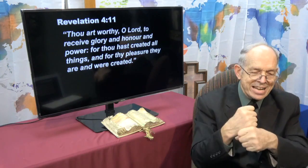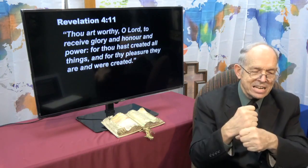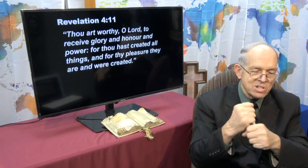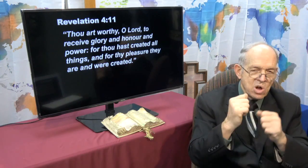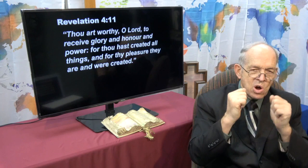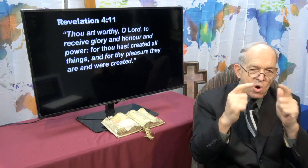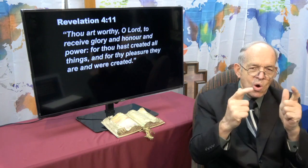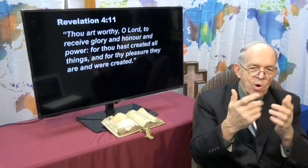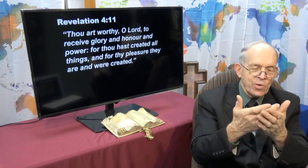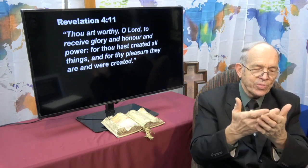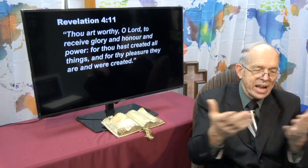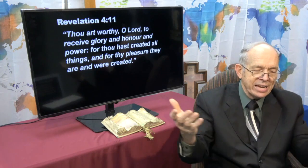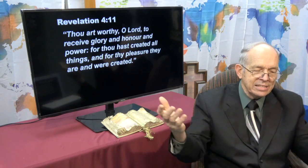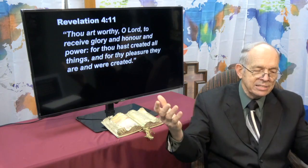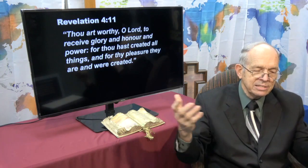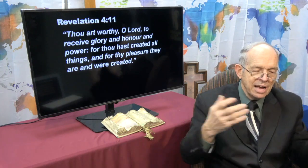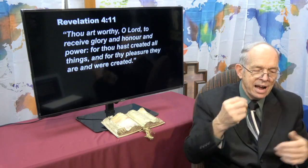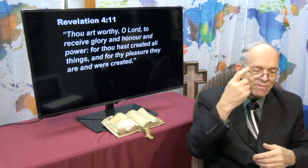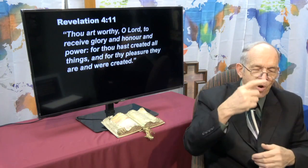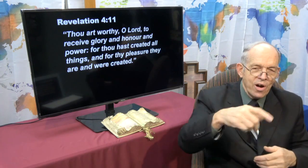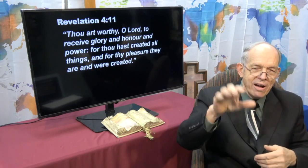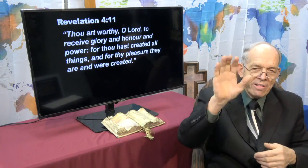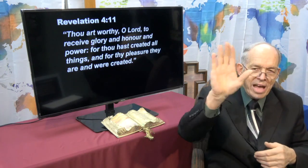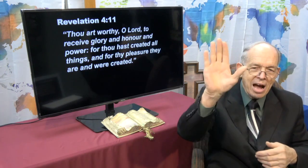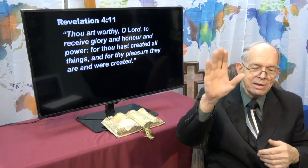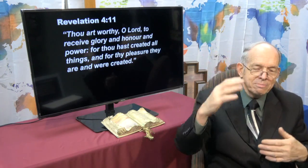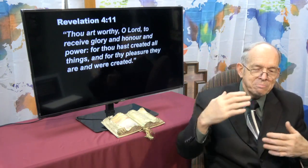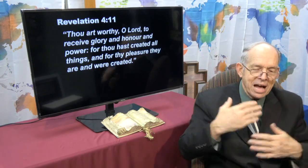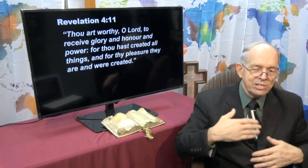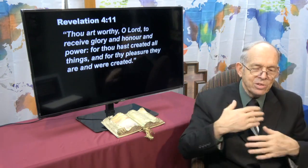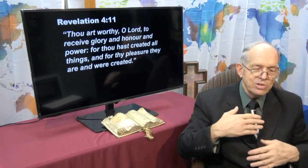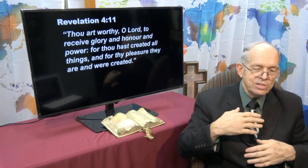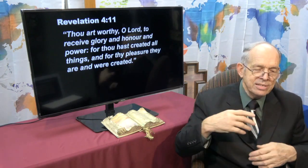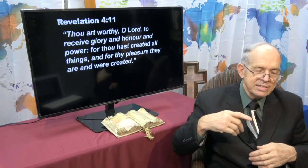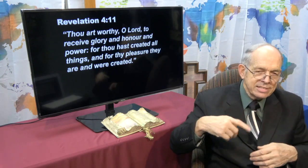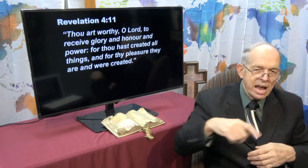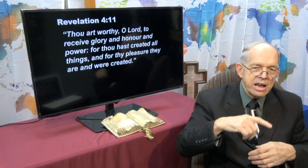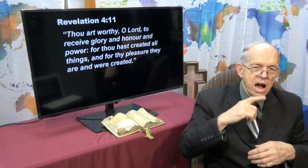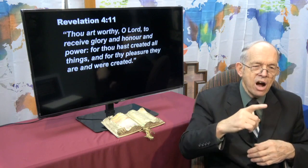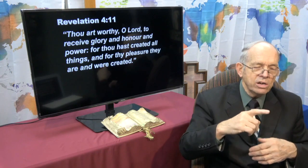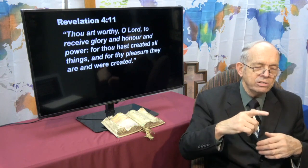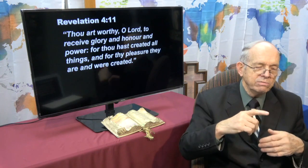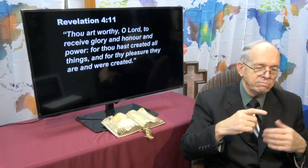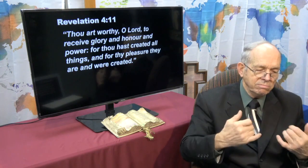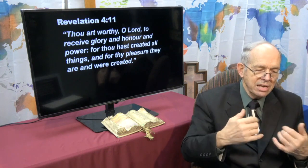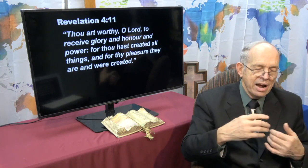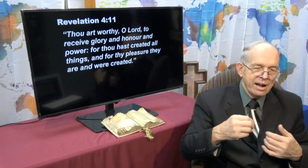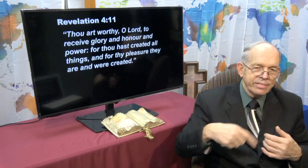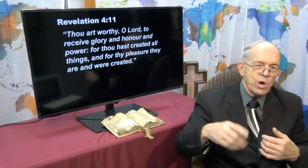redeemed all things, and for thy pleasure they are, and they